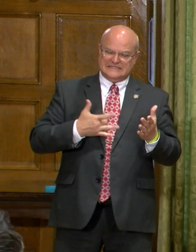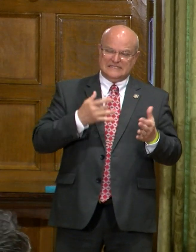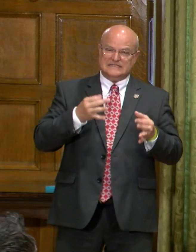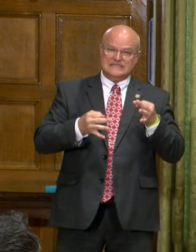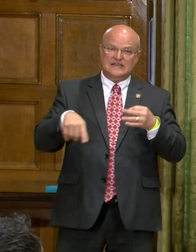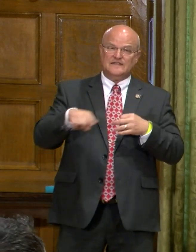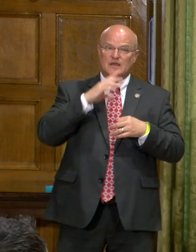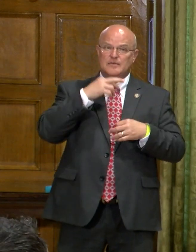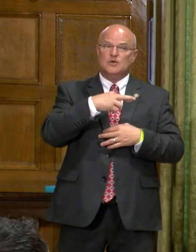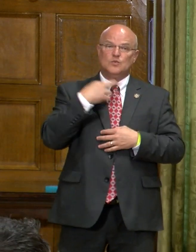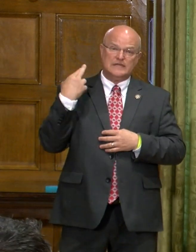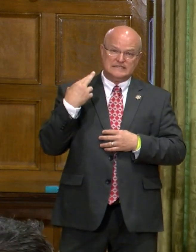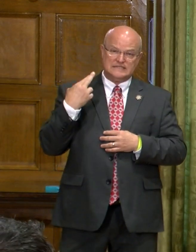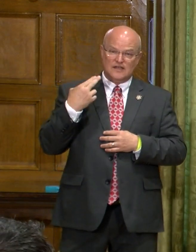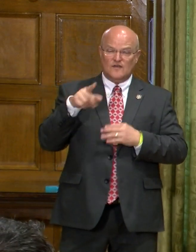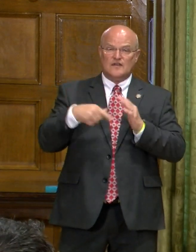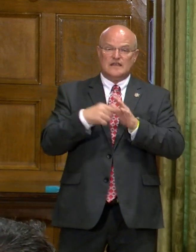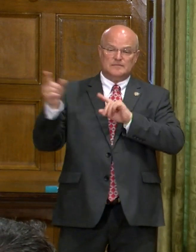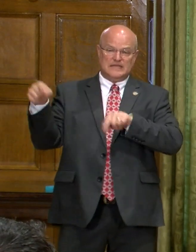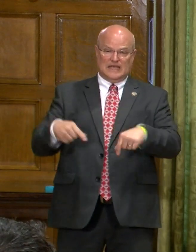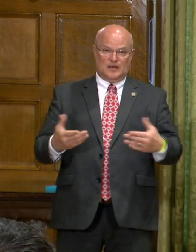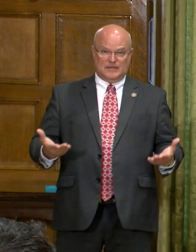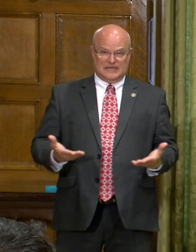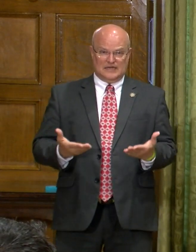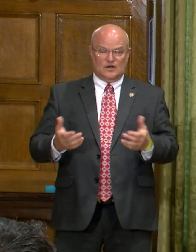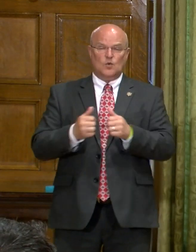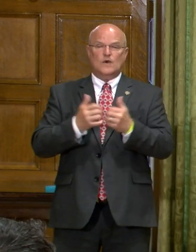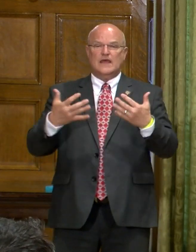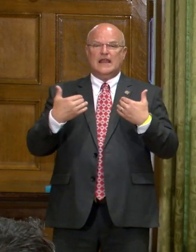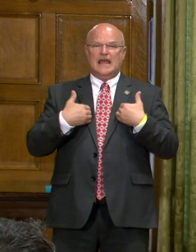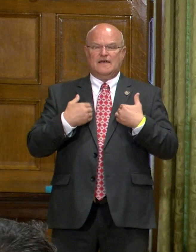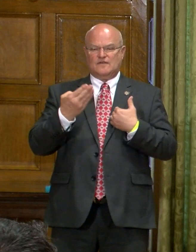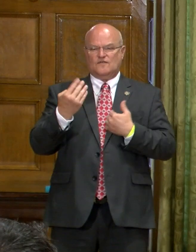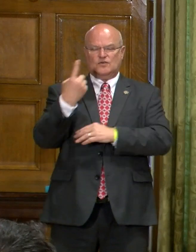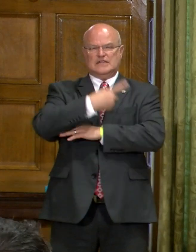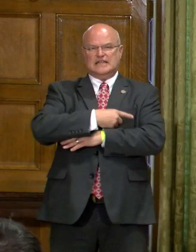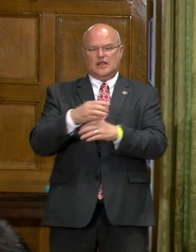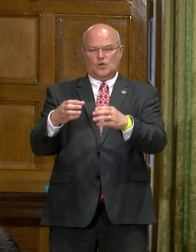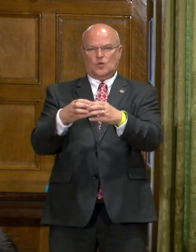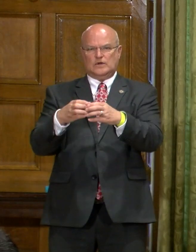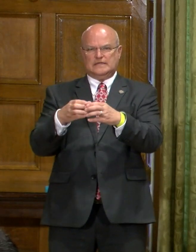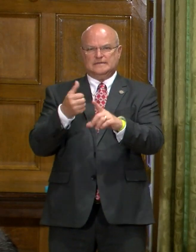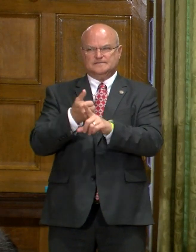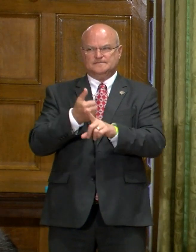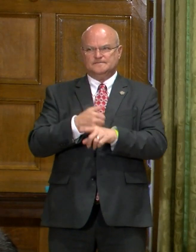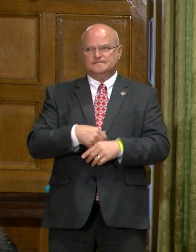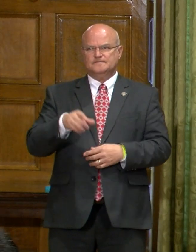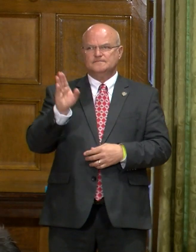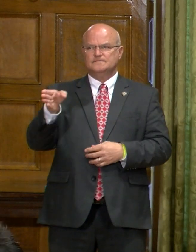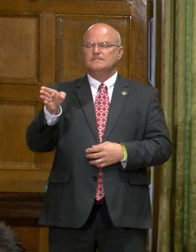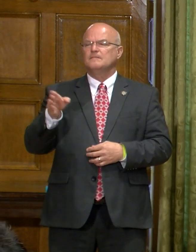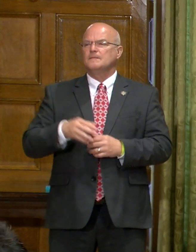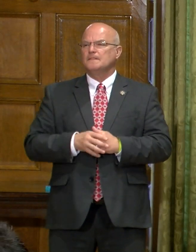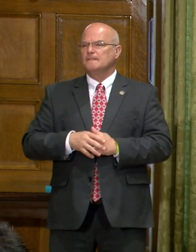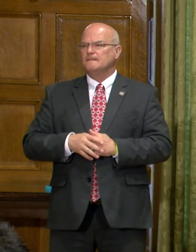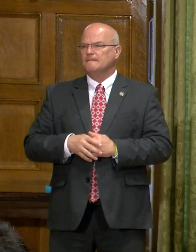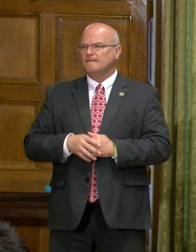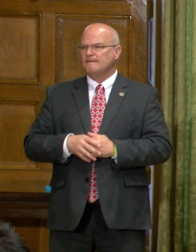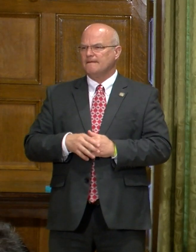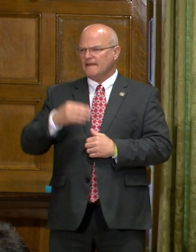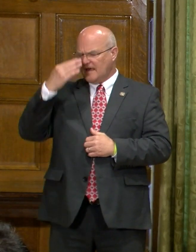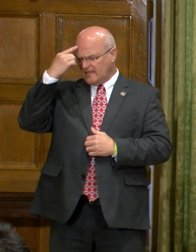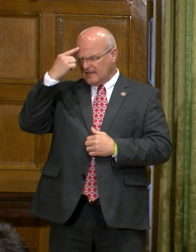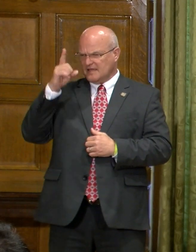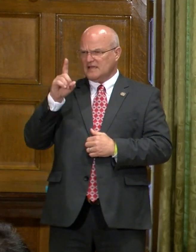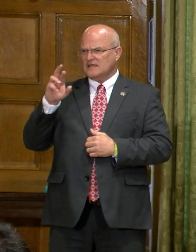to whether they'd be a risk for them to come in without having a 14-day quarantine. Yes? I think Dr.